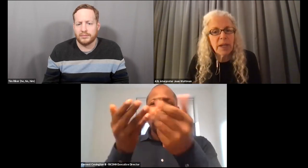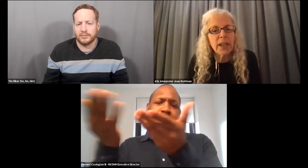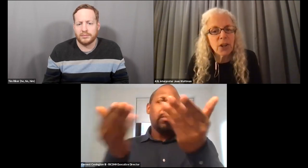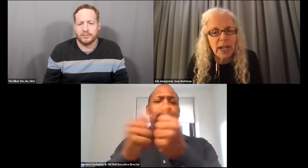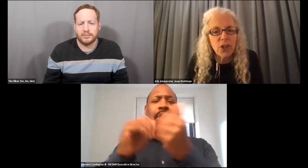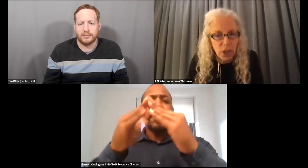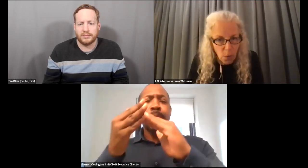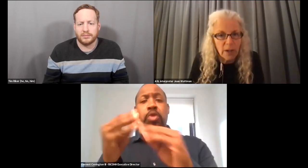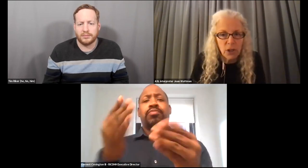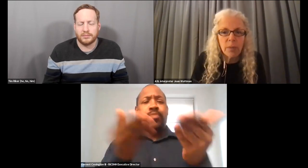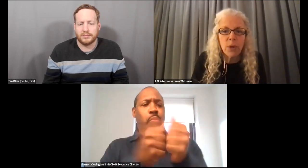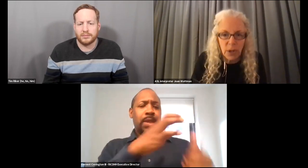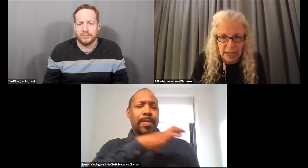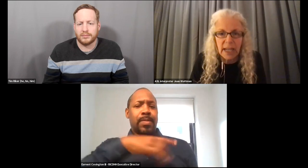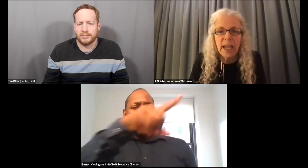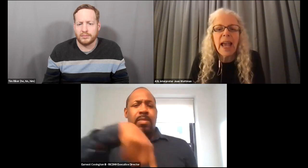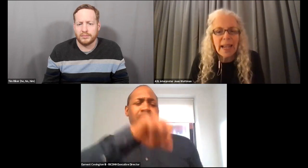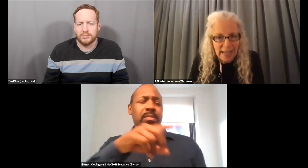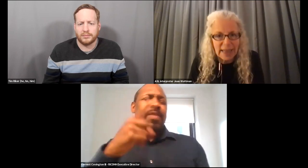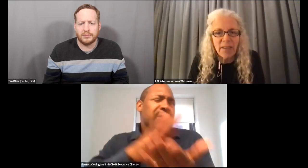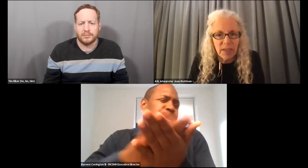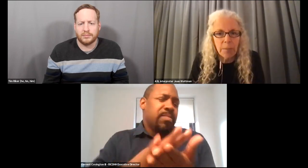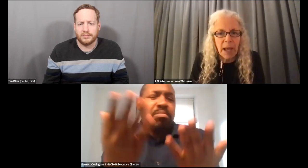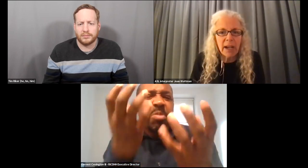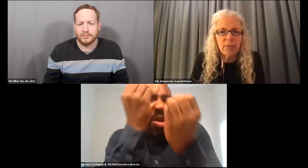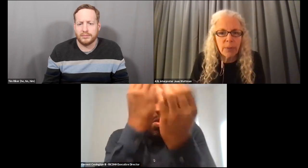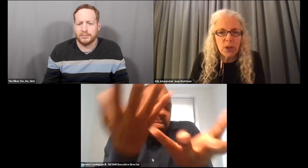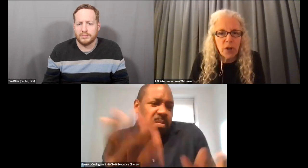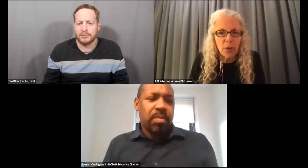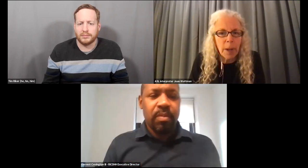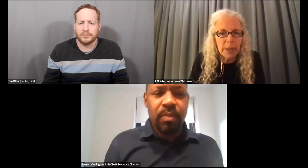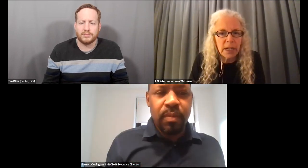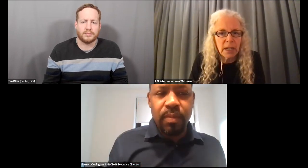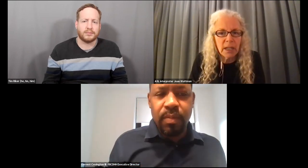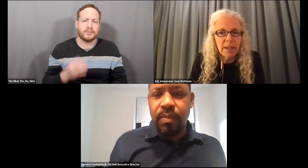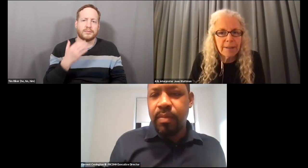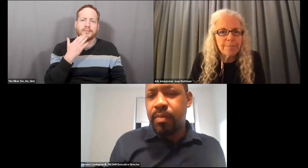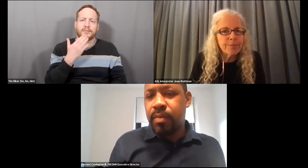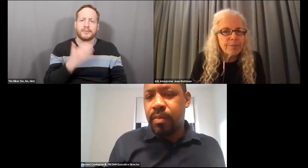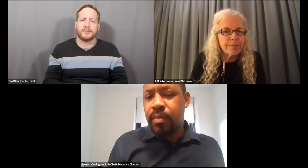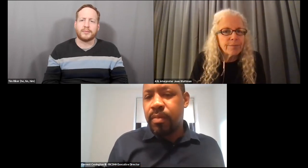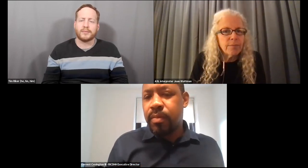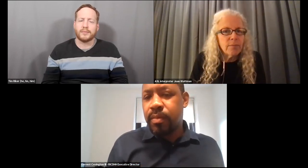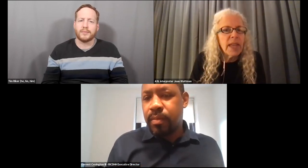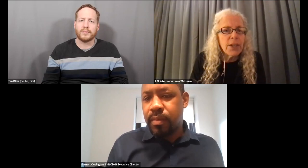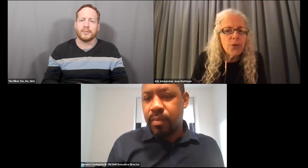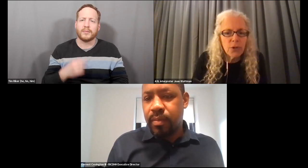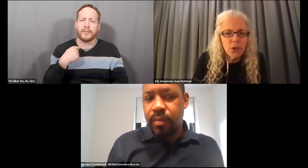that could actually go out to the community and get that feedback from the general public. Thank you,